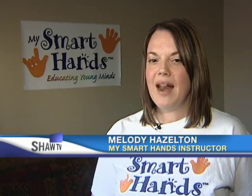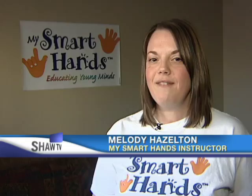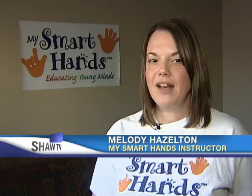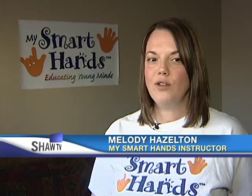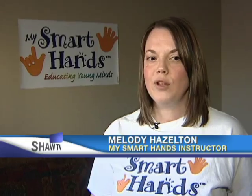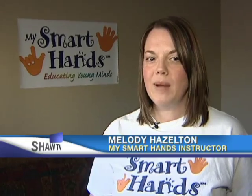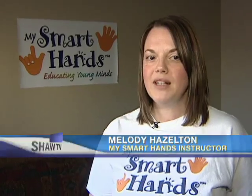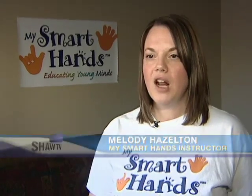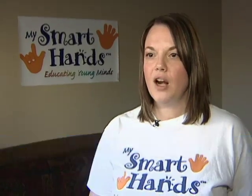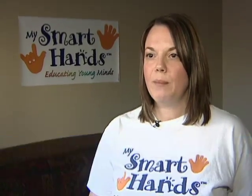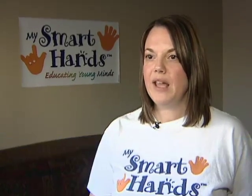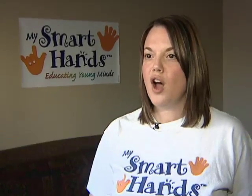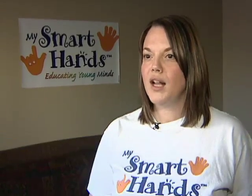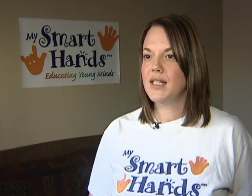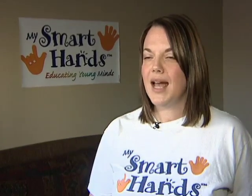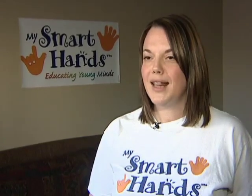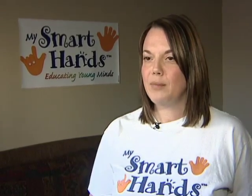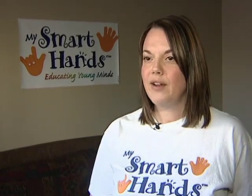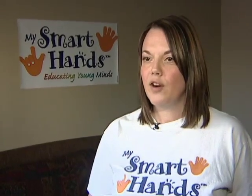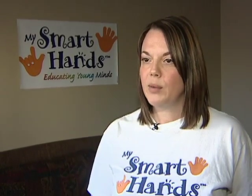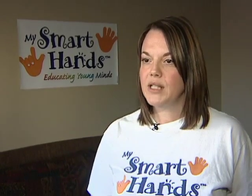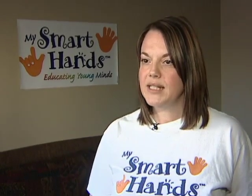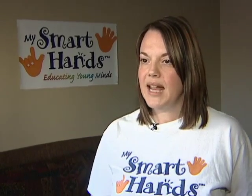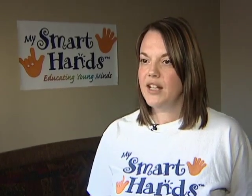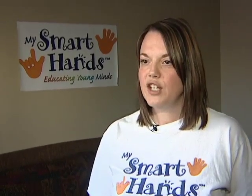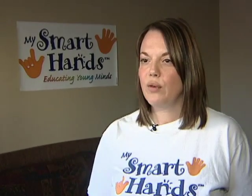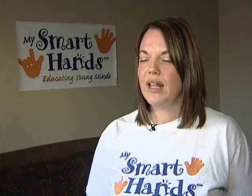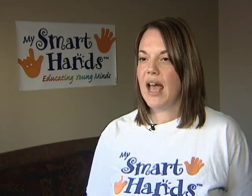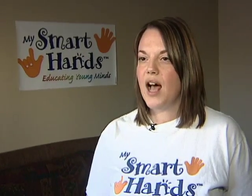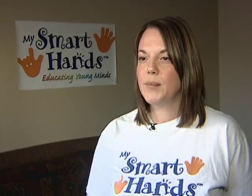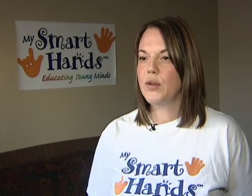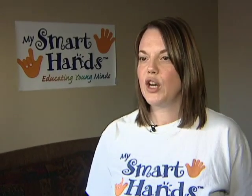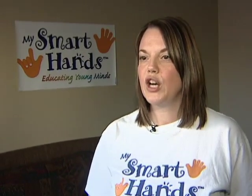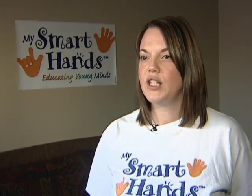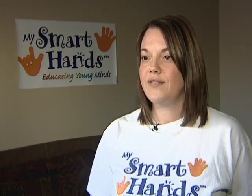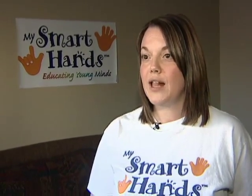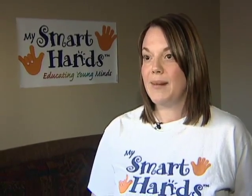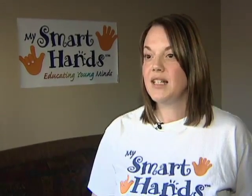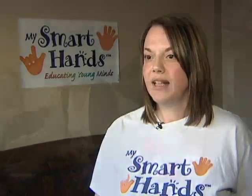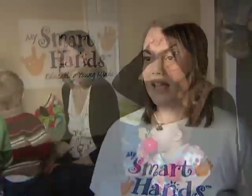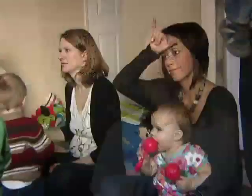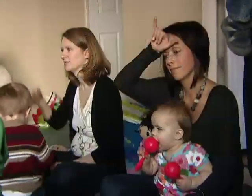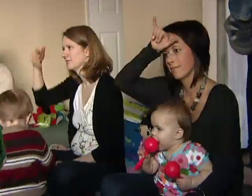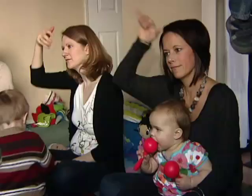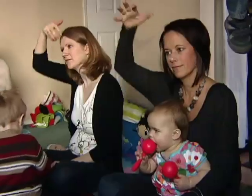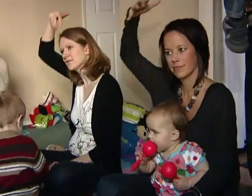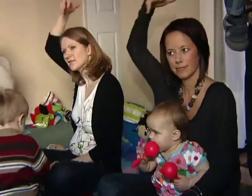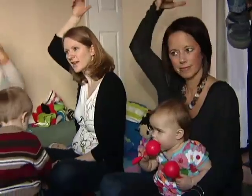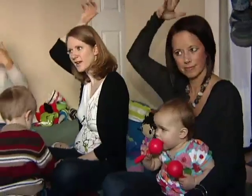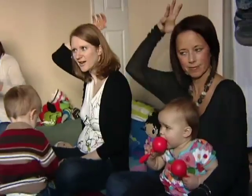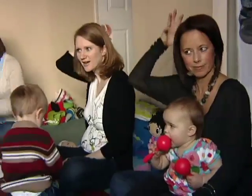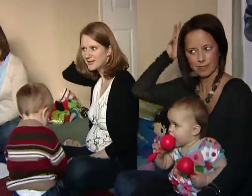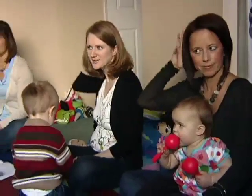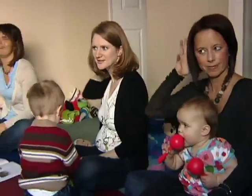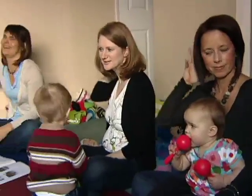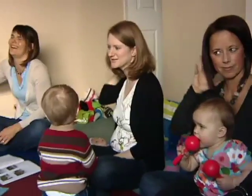But I found even with my daughter, beyond the pre-verbal stage, it really helps with her developmentally. As babies